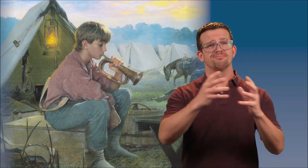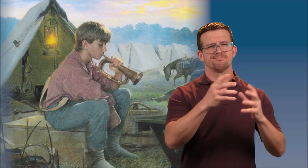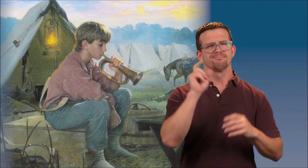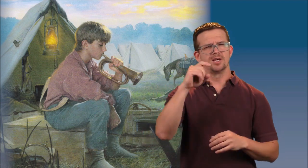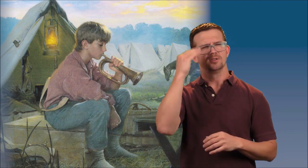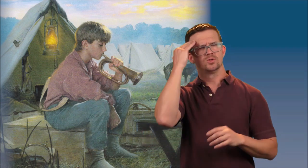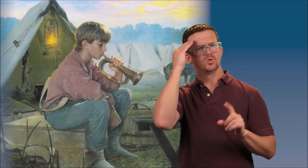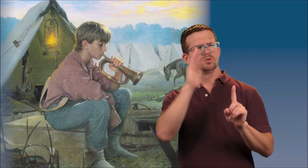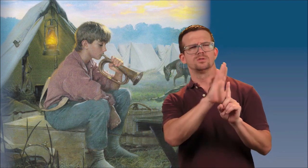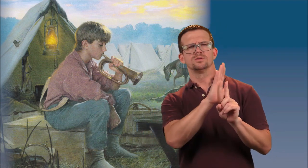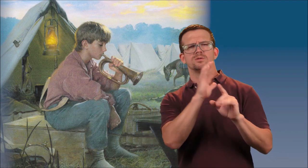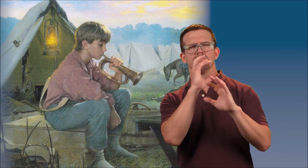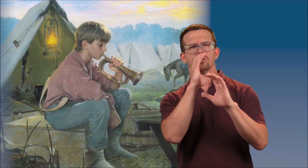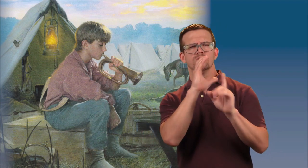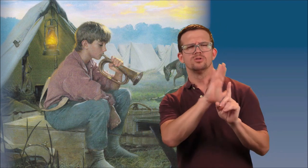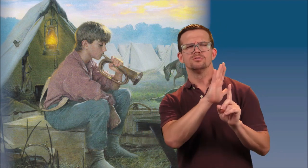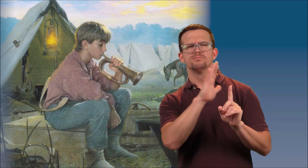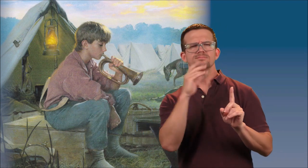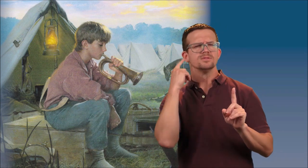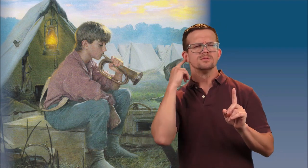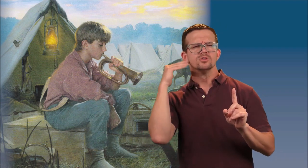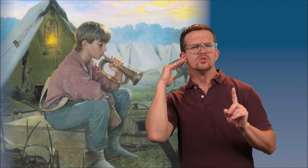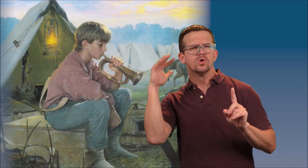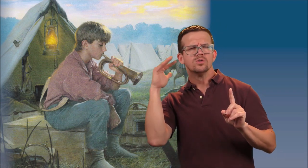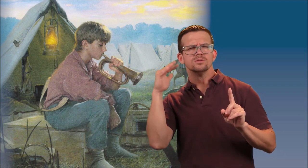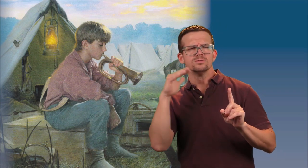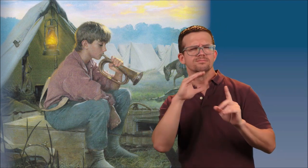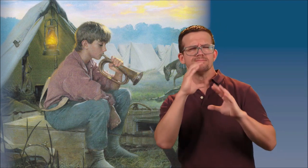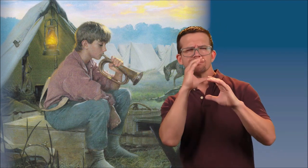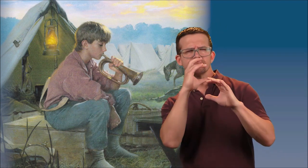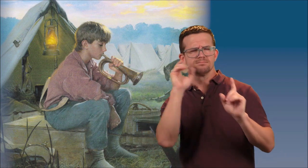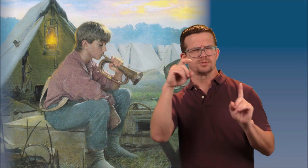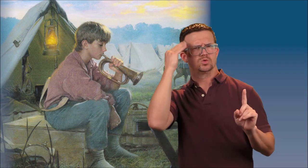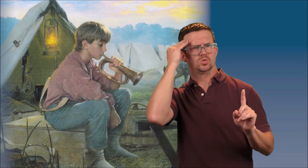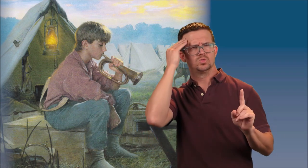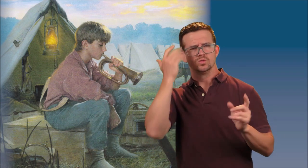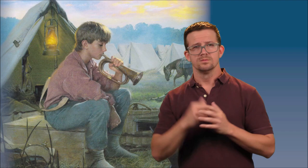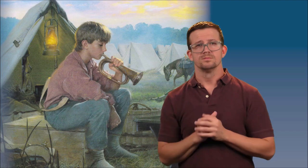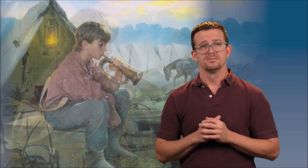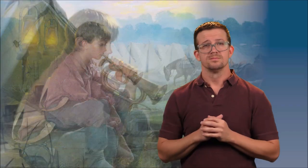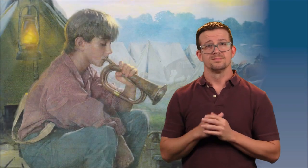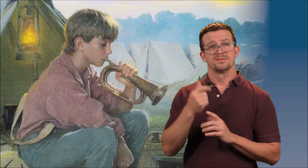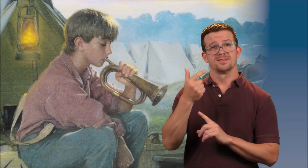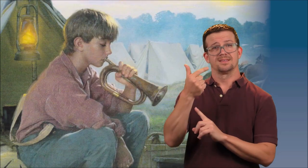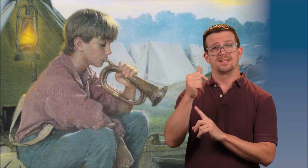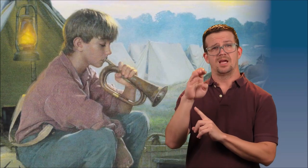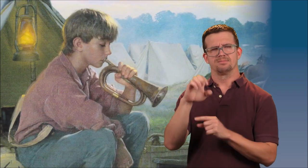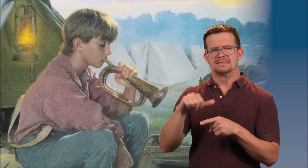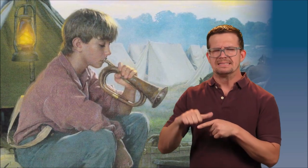So it was crucial for troops to learn the style of their own bugler, especially in